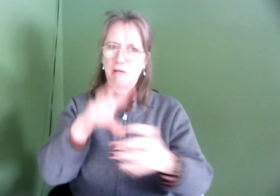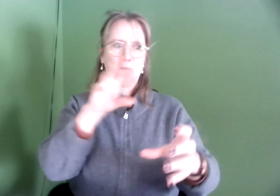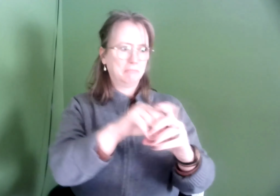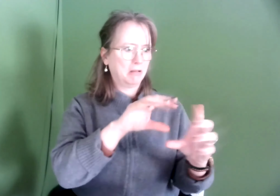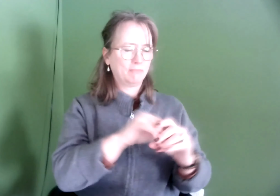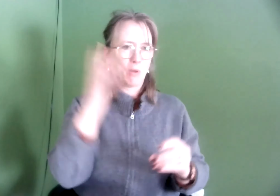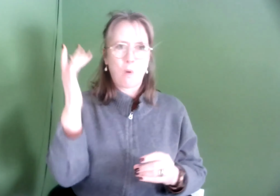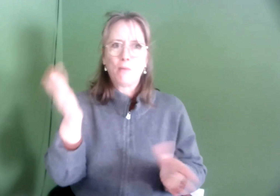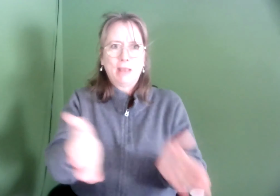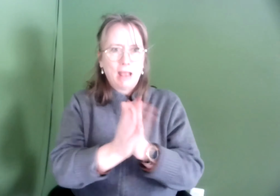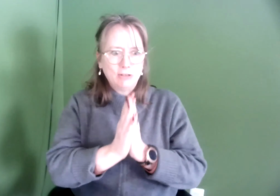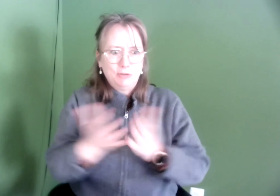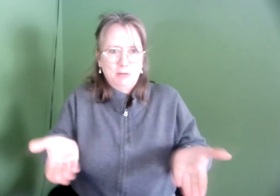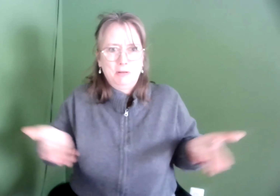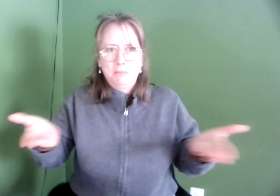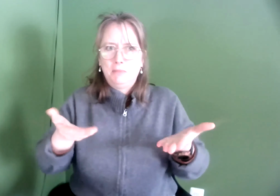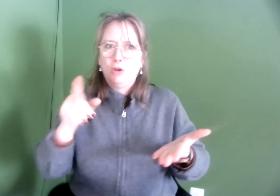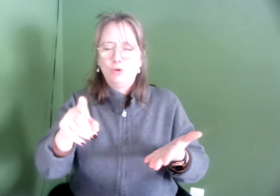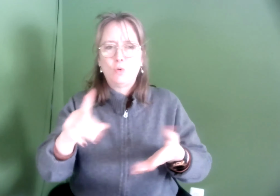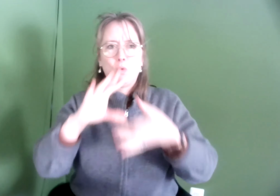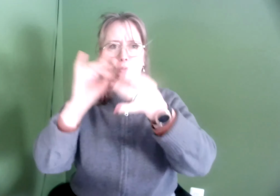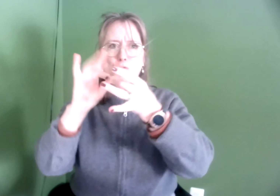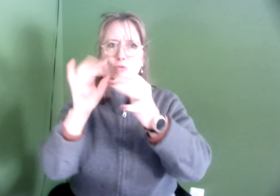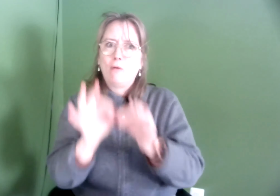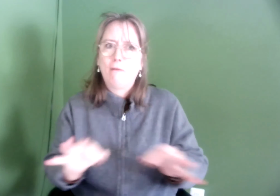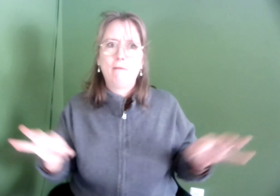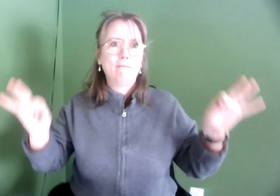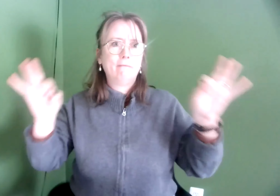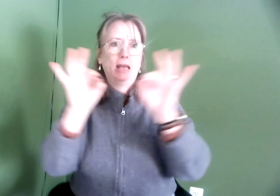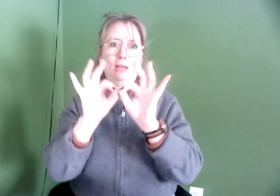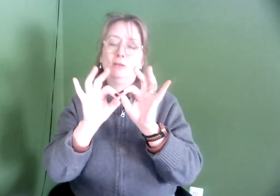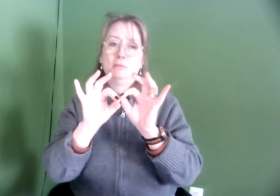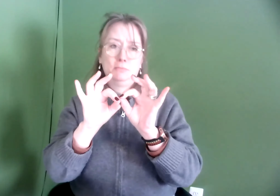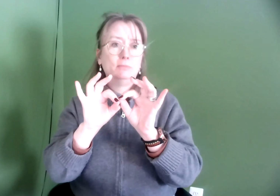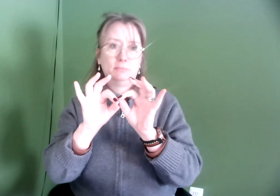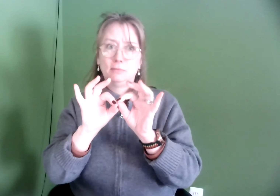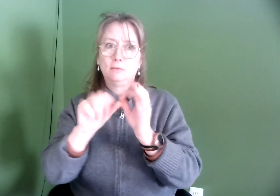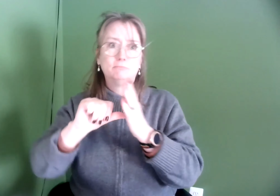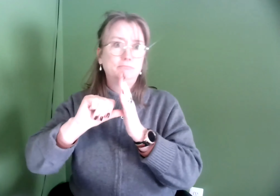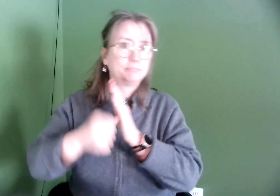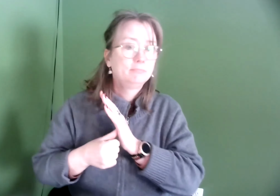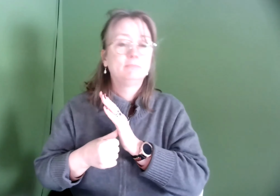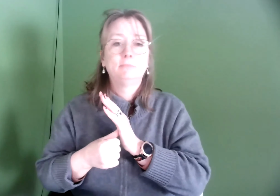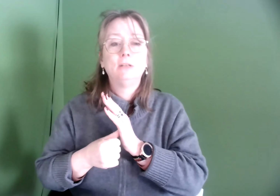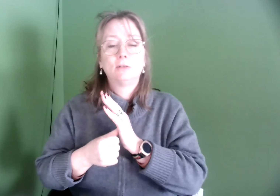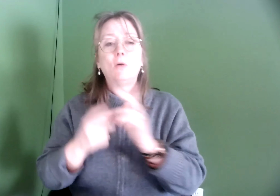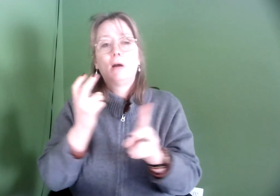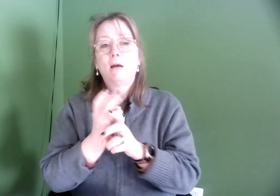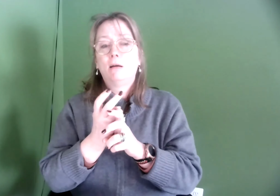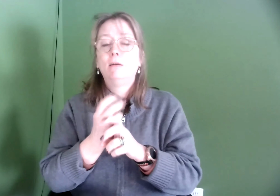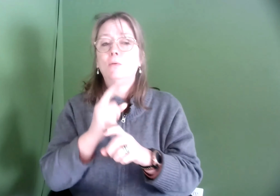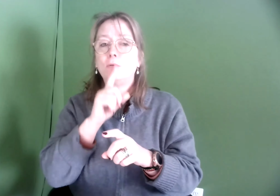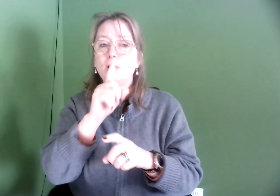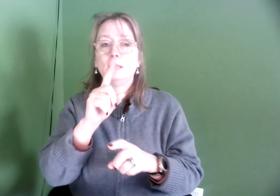valuable and spot on, and it's going to be a hard time sorting through them. So please